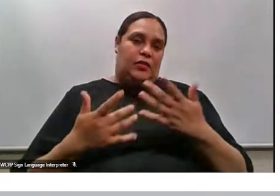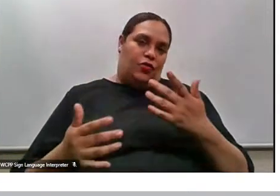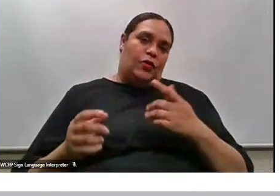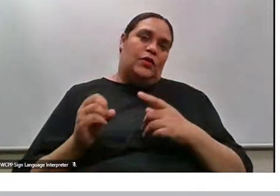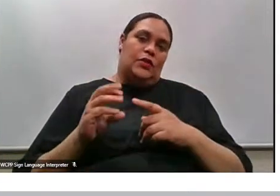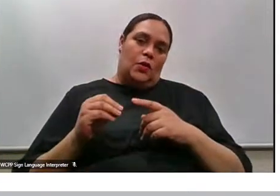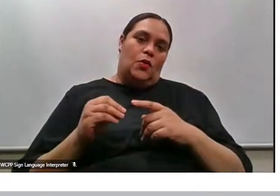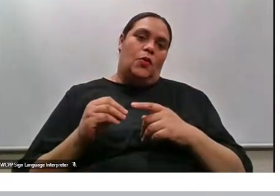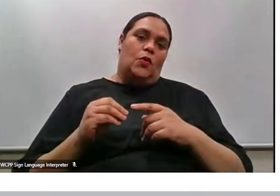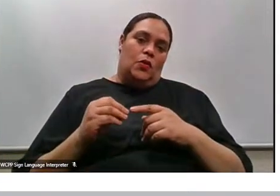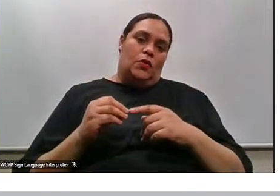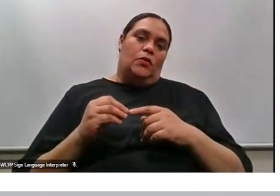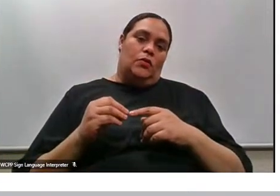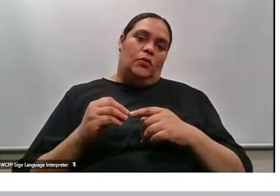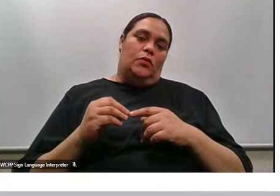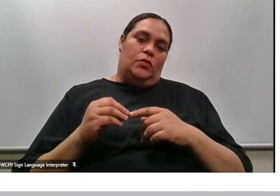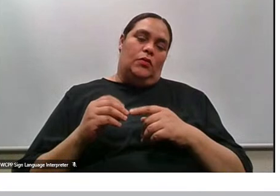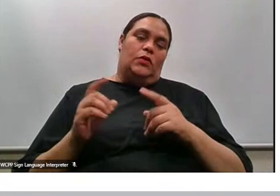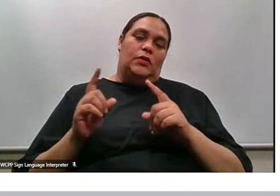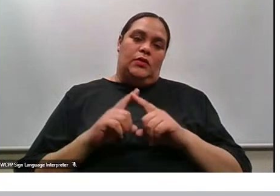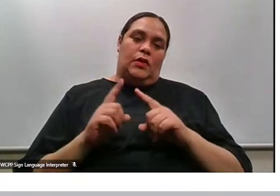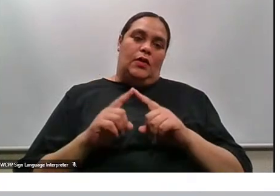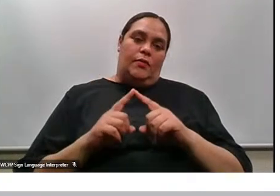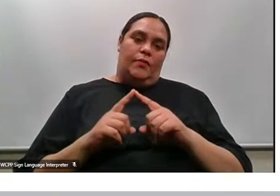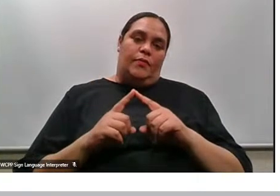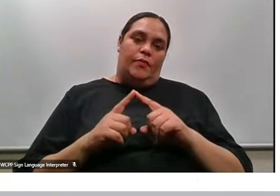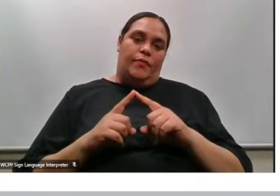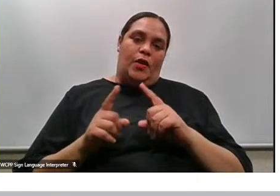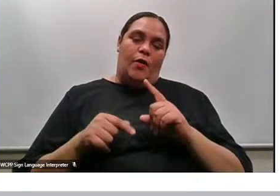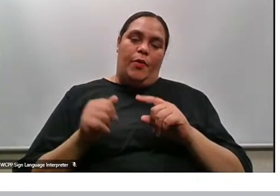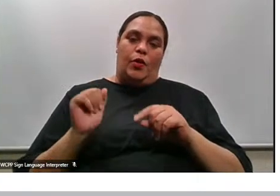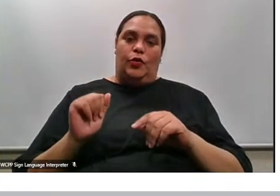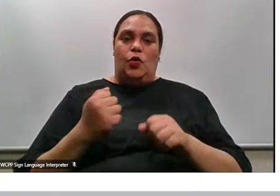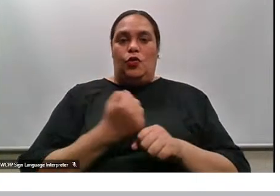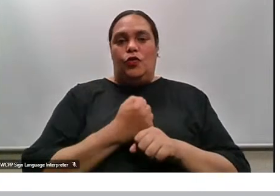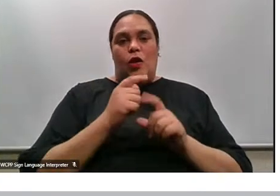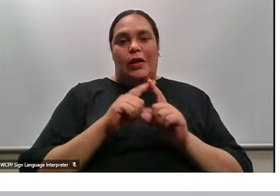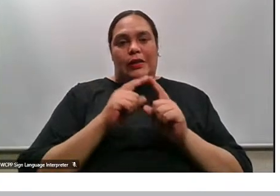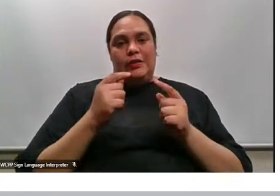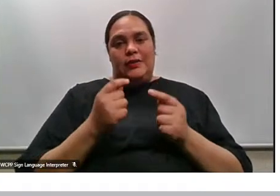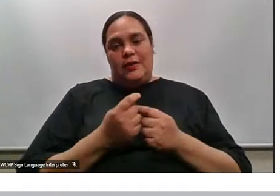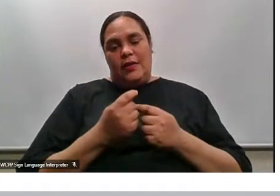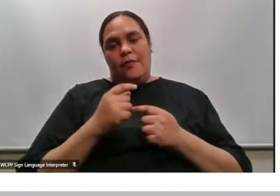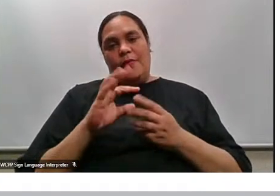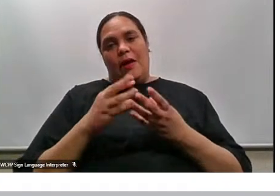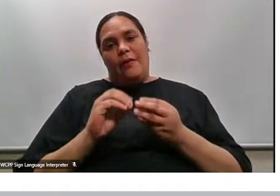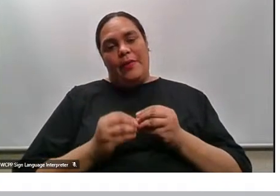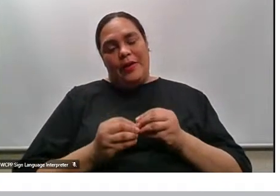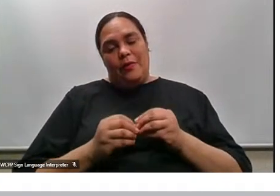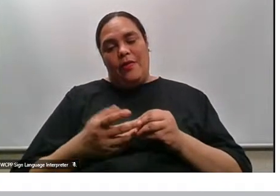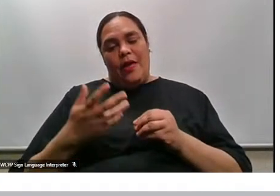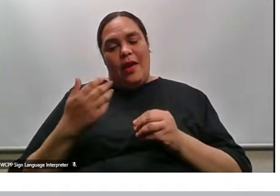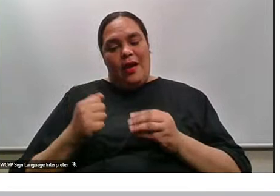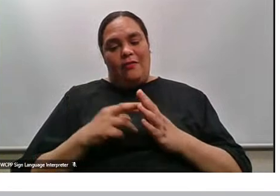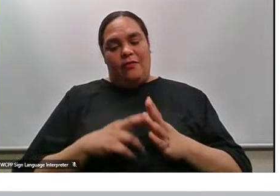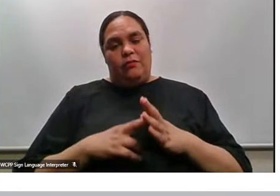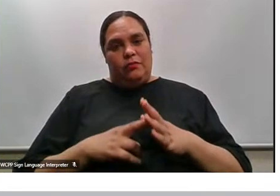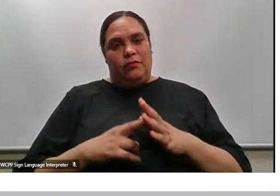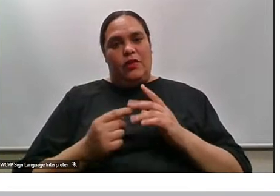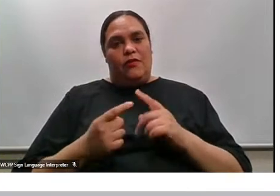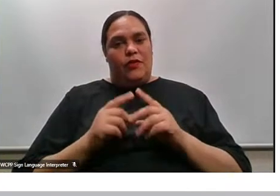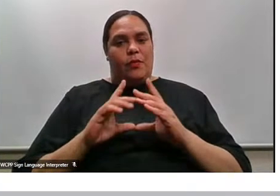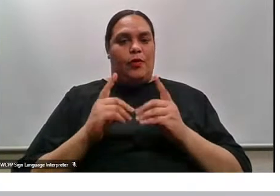And and also in terms of the task team that is dealing with the amendments, there are representatives from